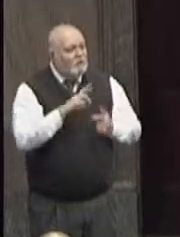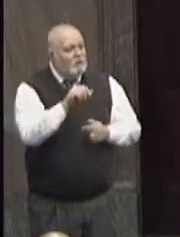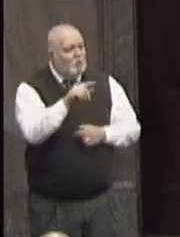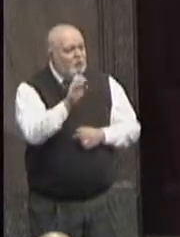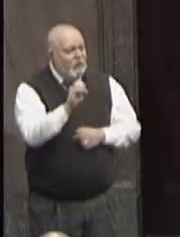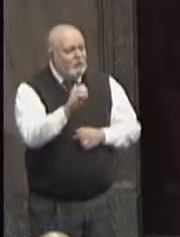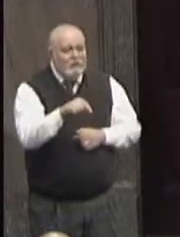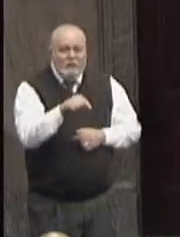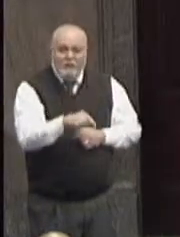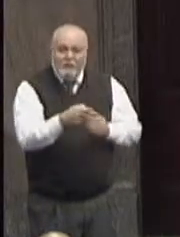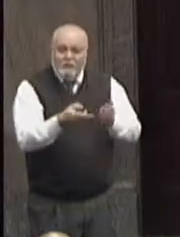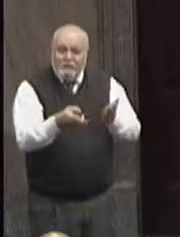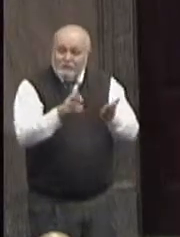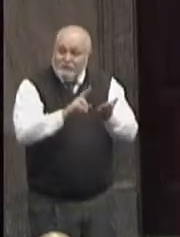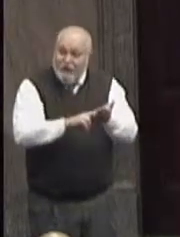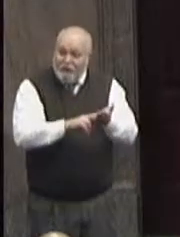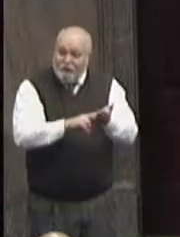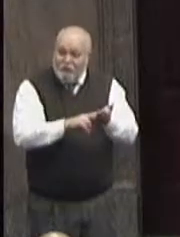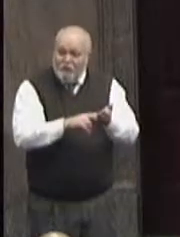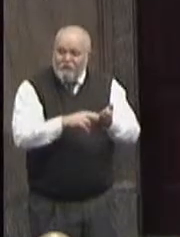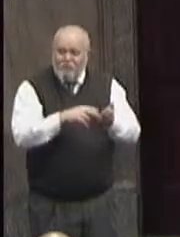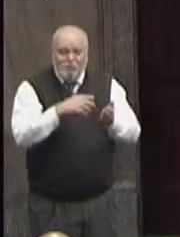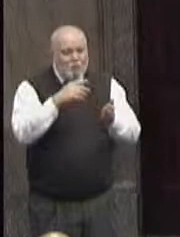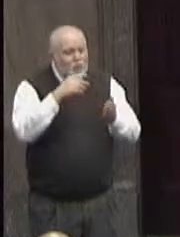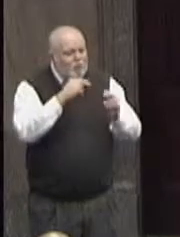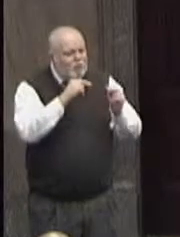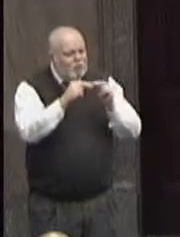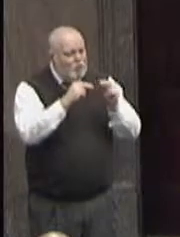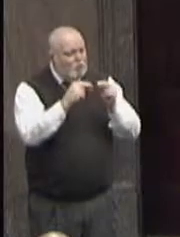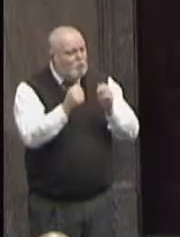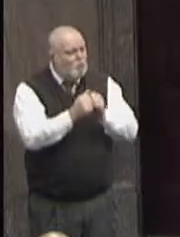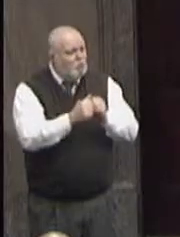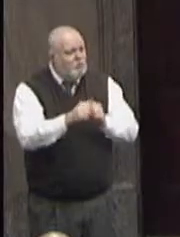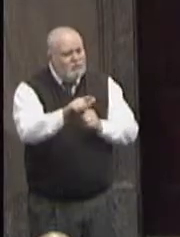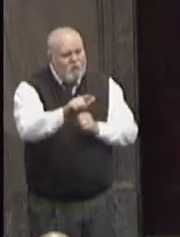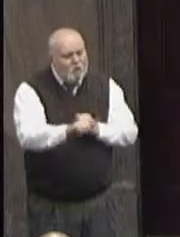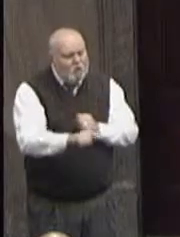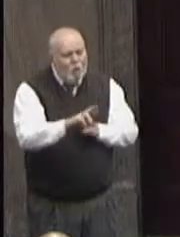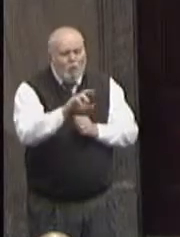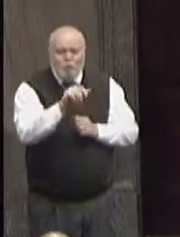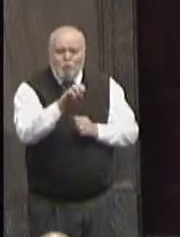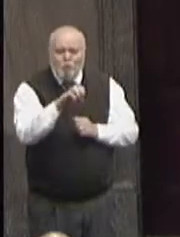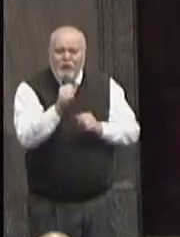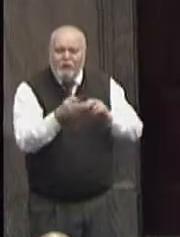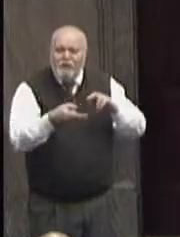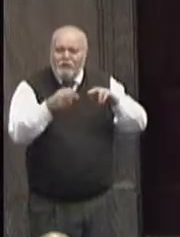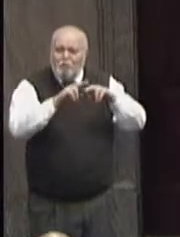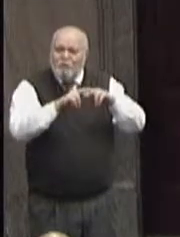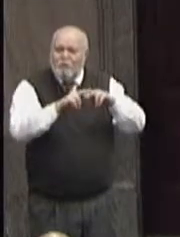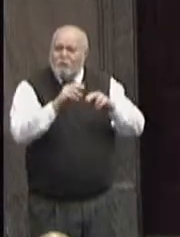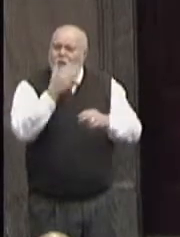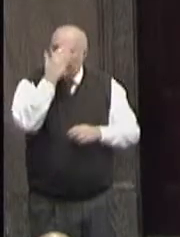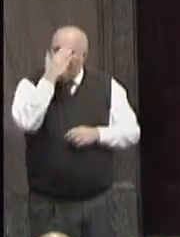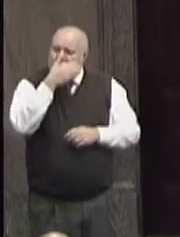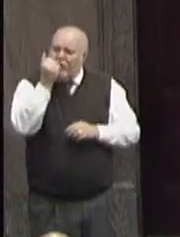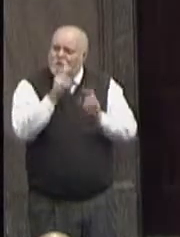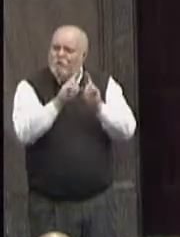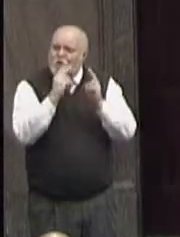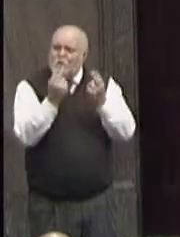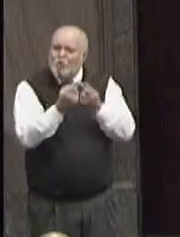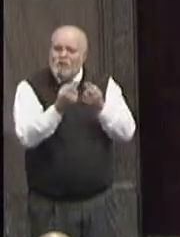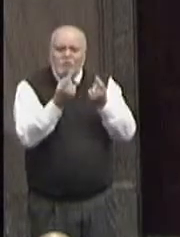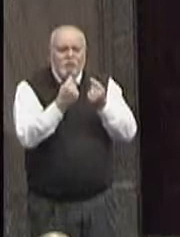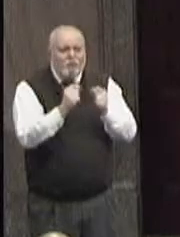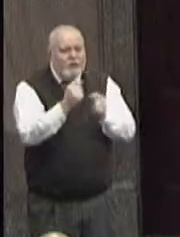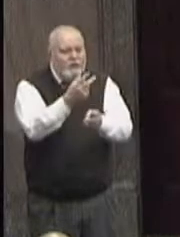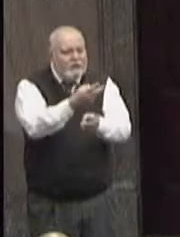These contracts were settled with such low raise increase because the unions were attempting to keep